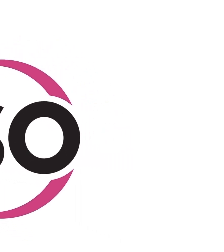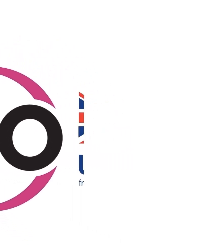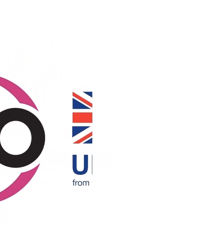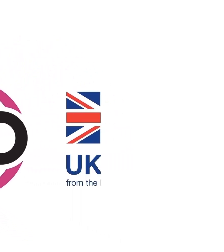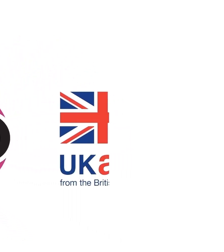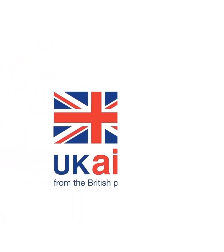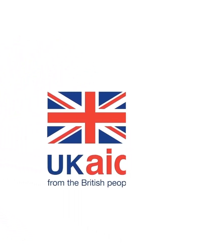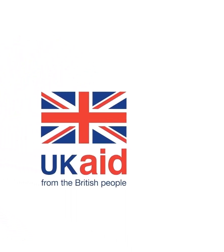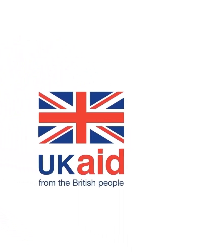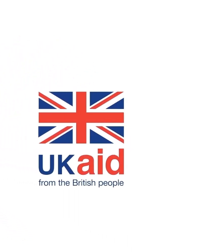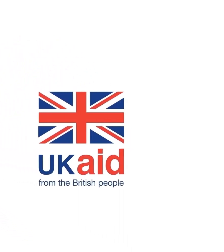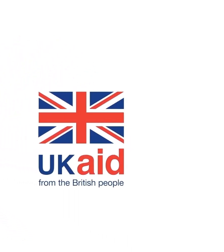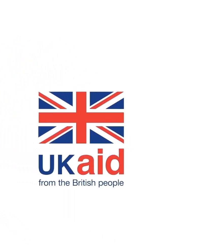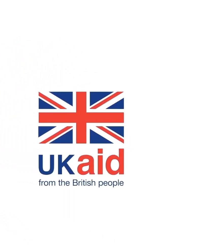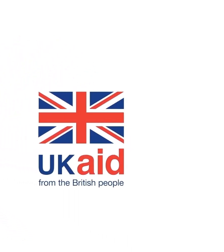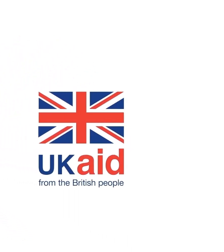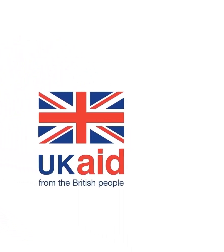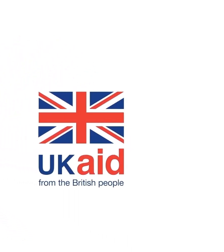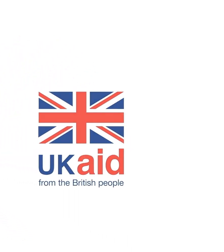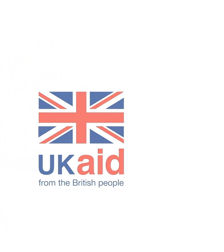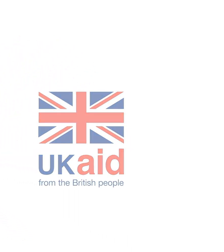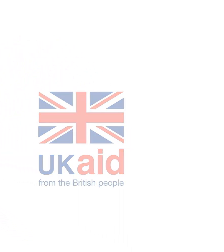VSO. UK, 8.